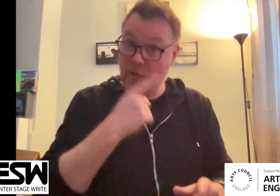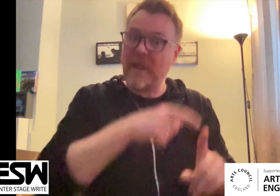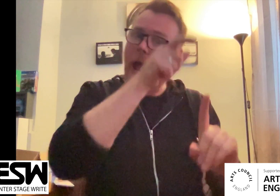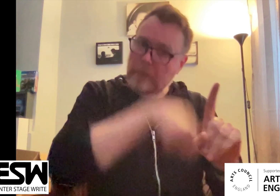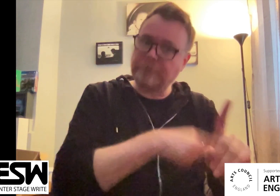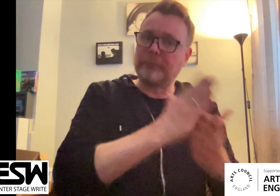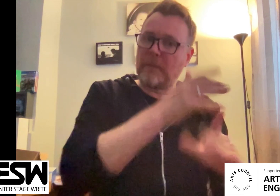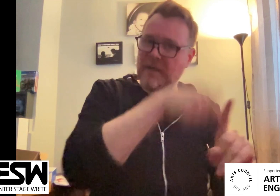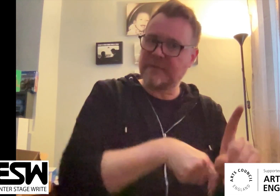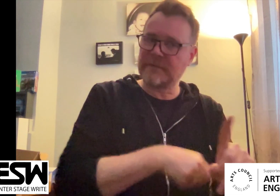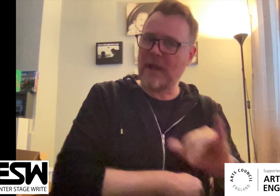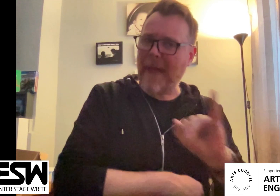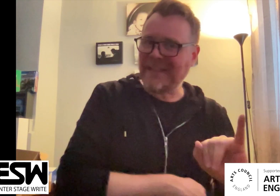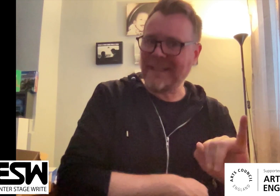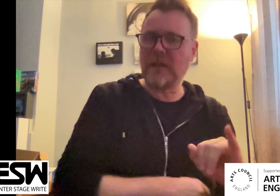like that. It could be a person, but it could be a thing.